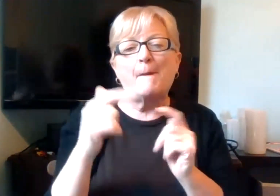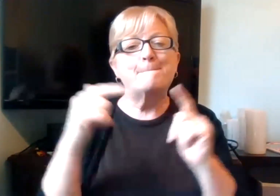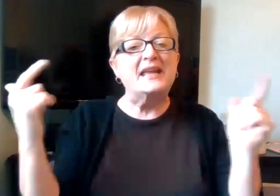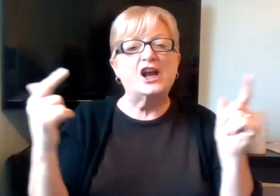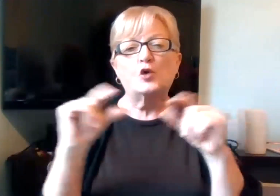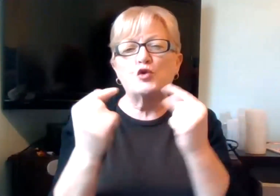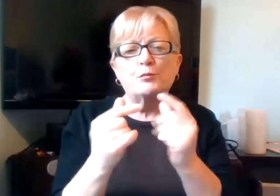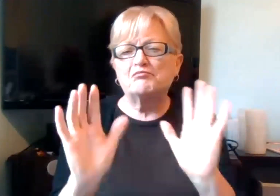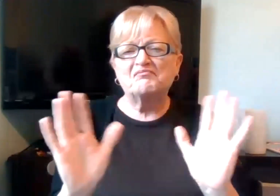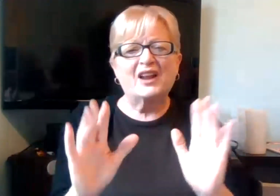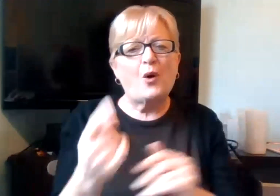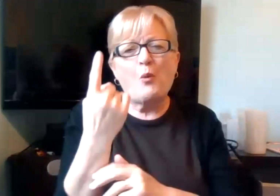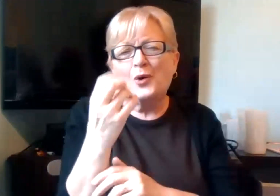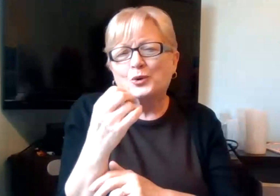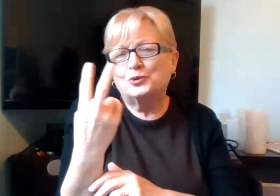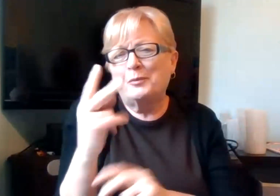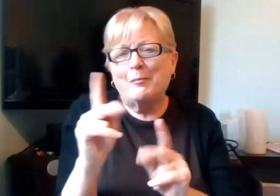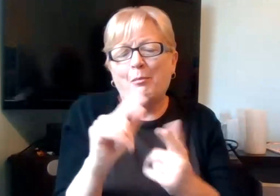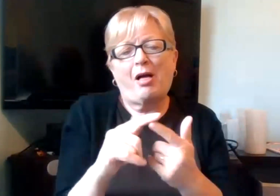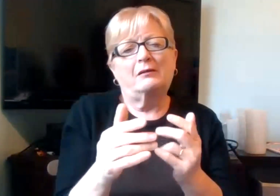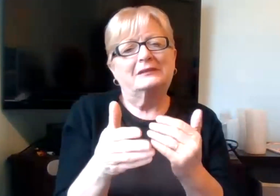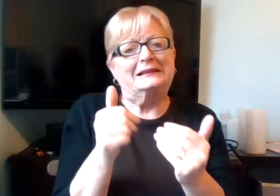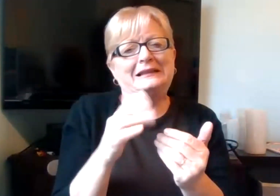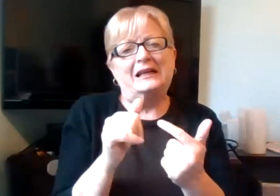great for cooking for 1 or 2 people.